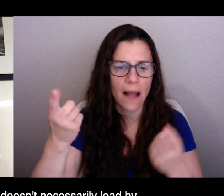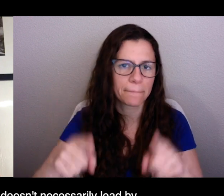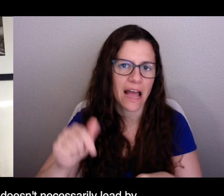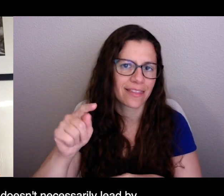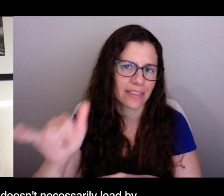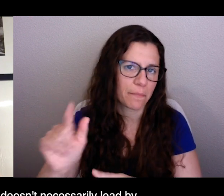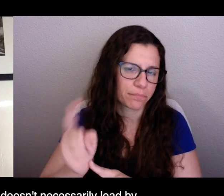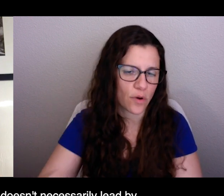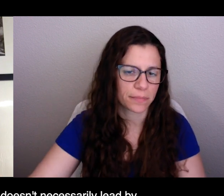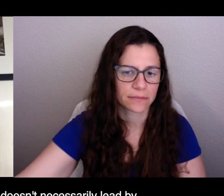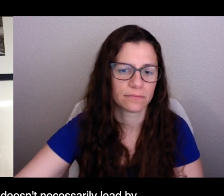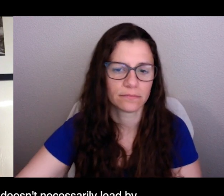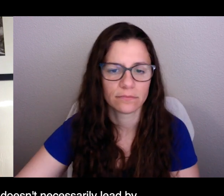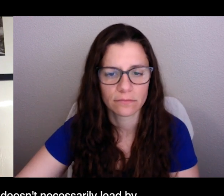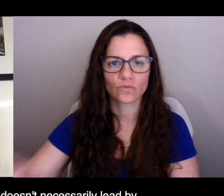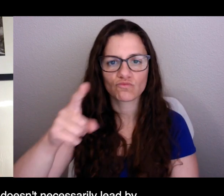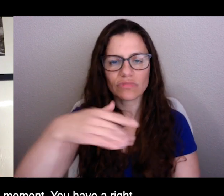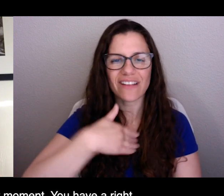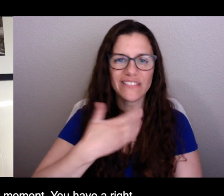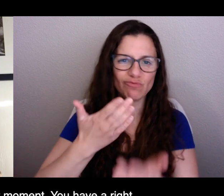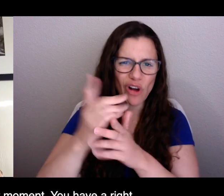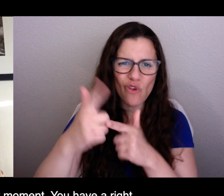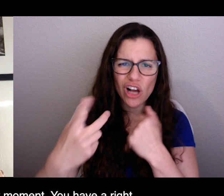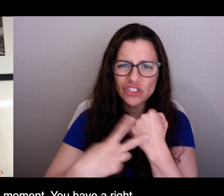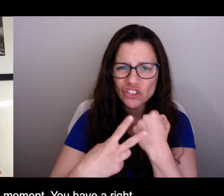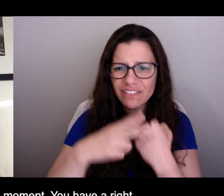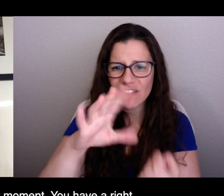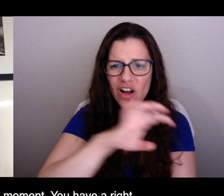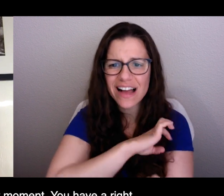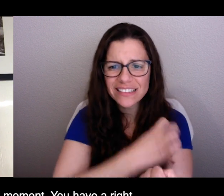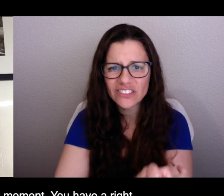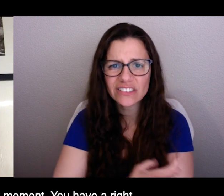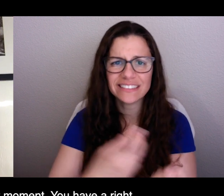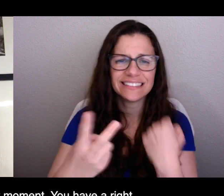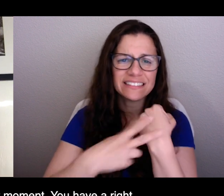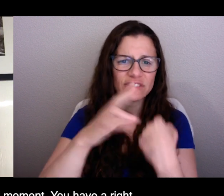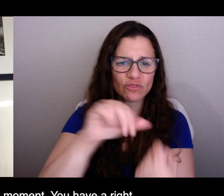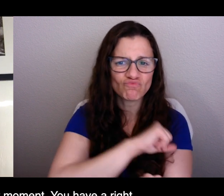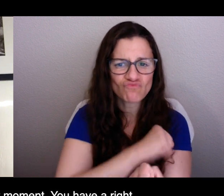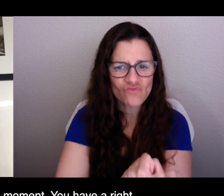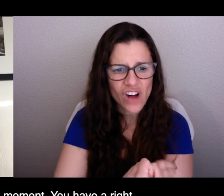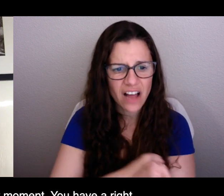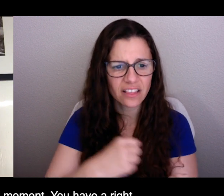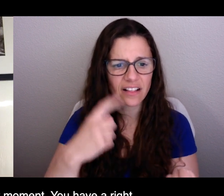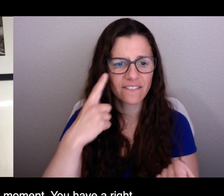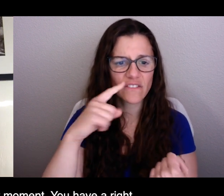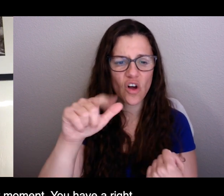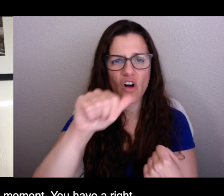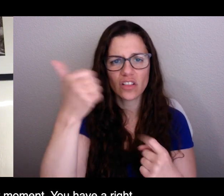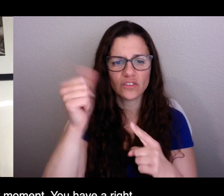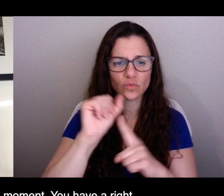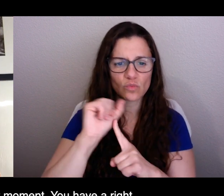do things that are simply never going to happen at that moment. You have a right to conserve your